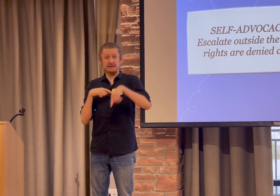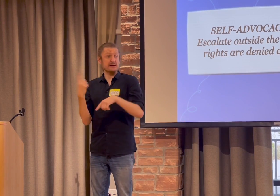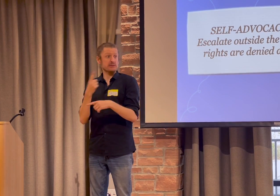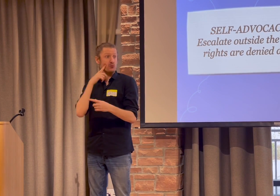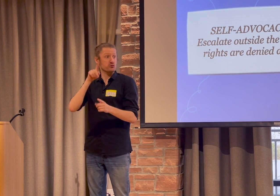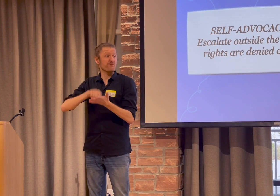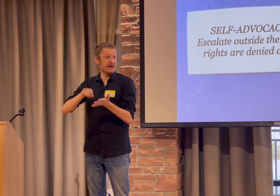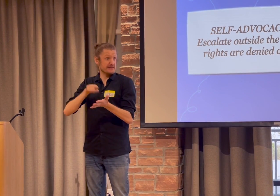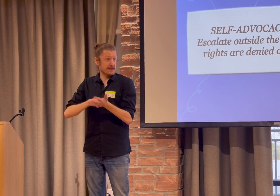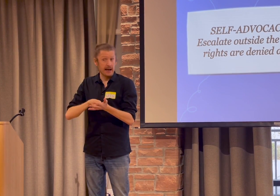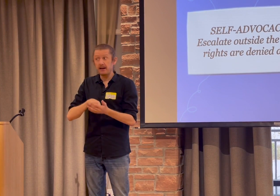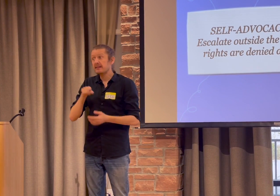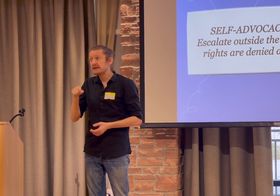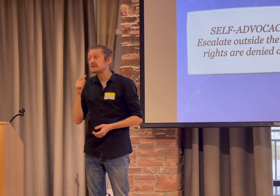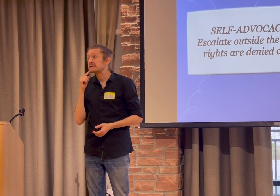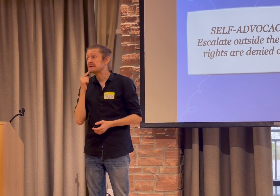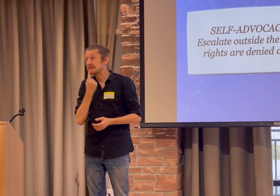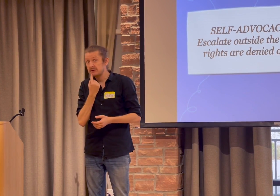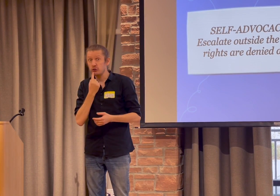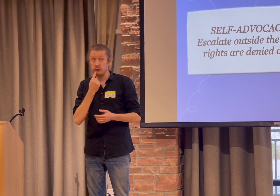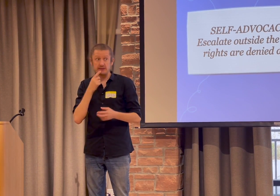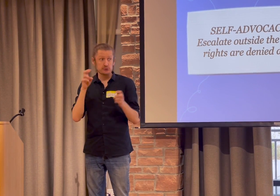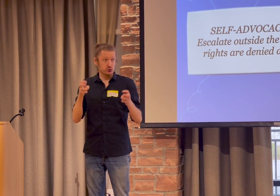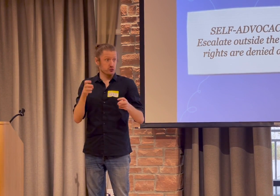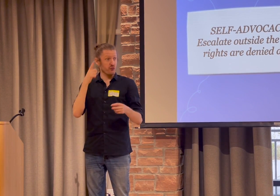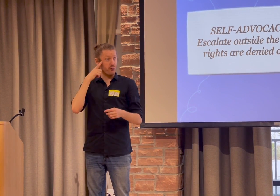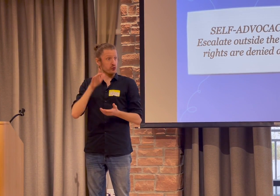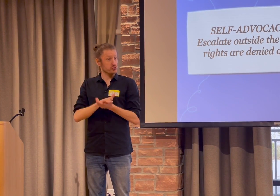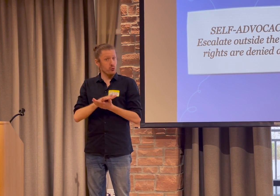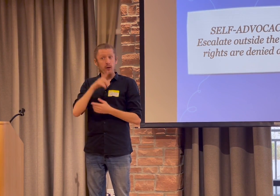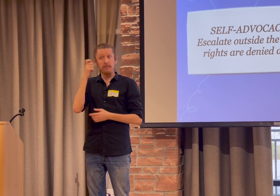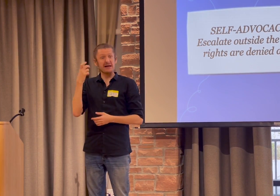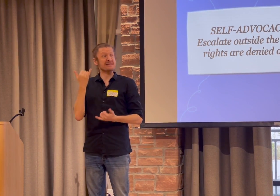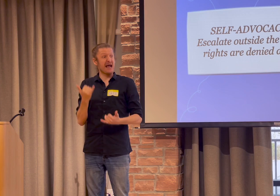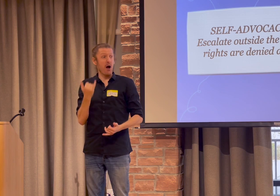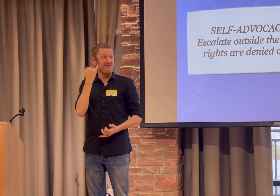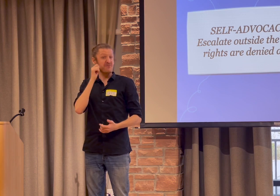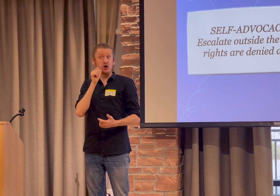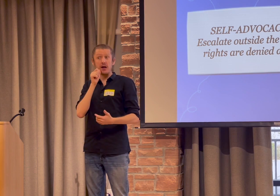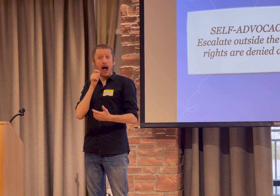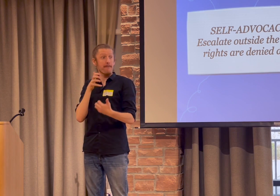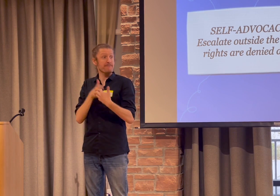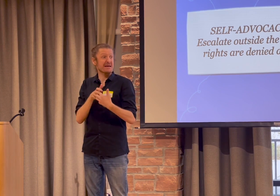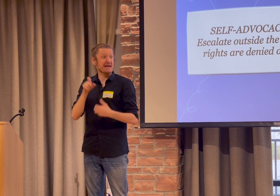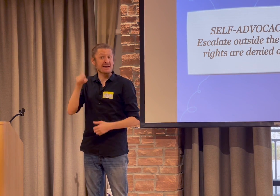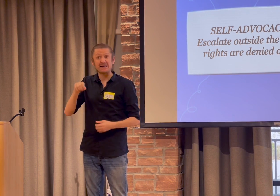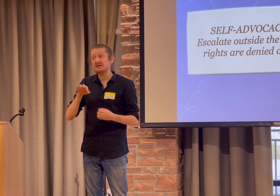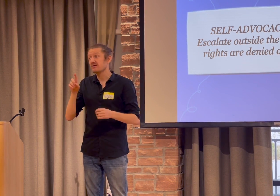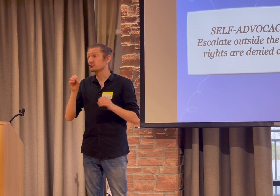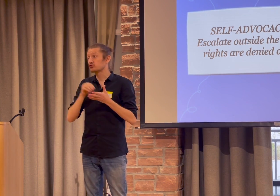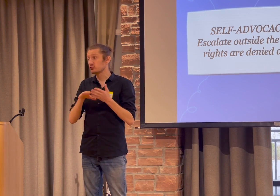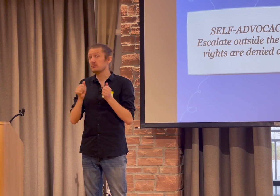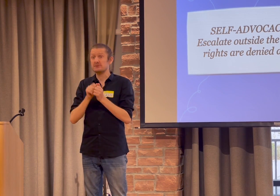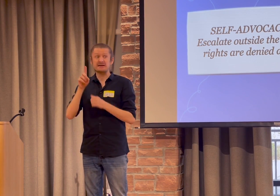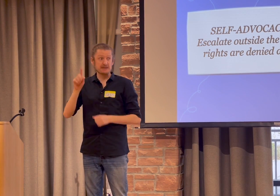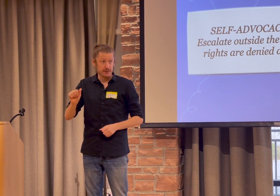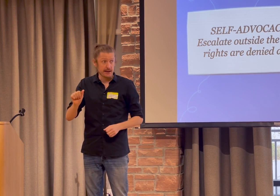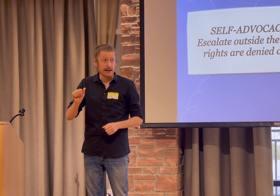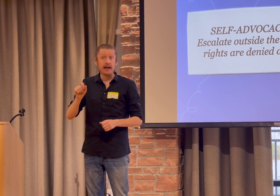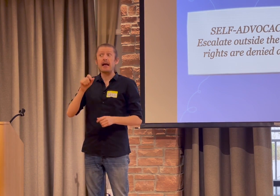speech transliterator, if they are not giving you what you deserve, you can complain and someone can come investigate. This is a serious